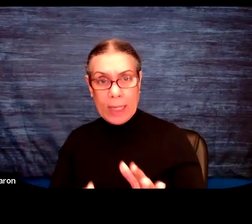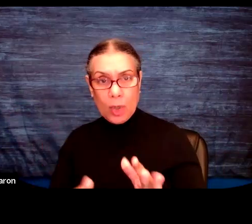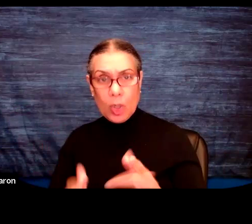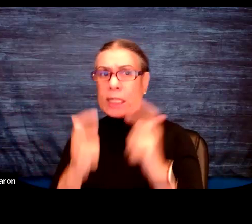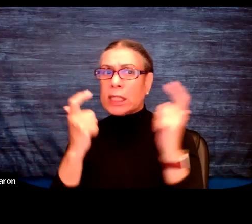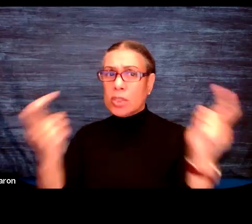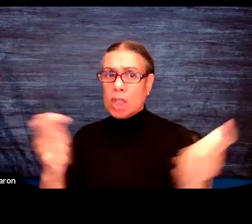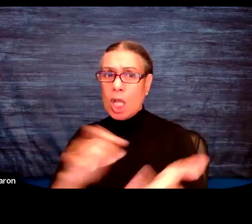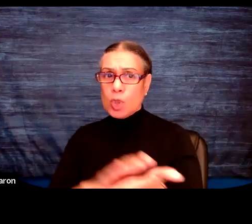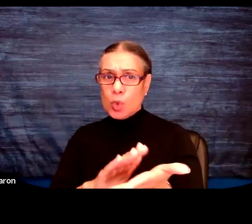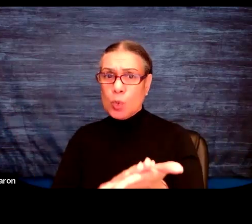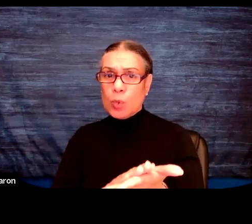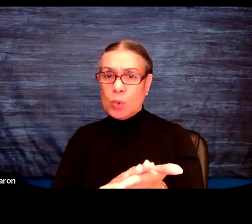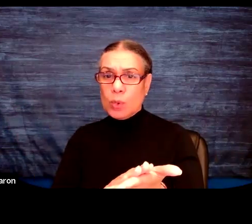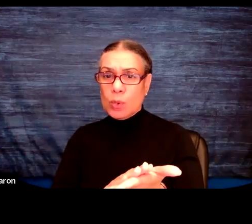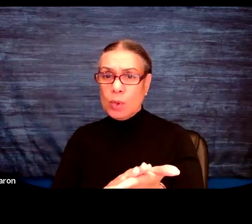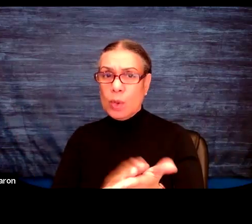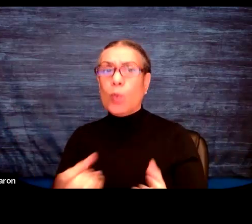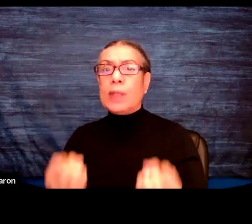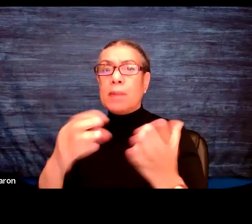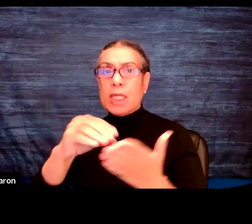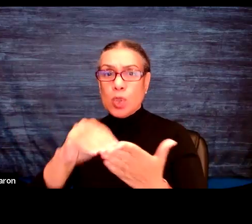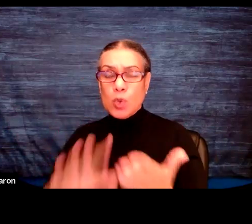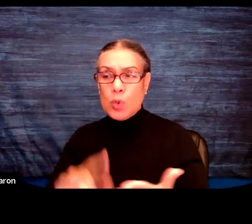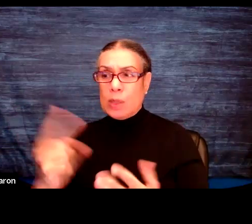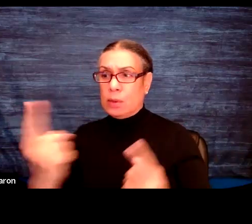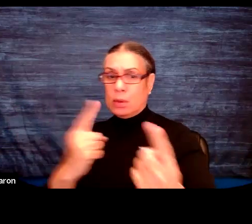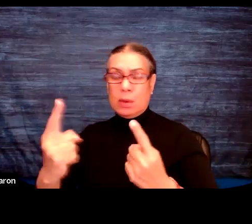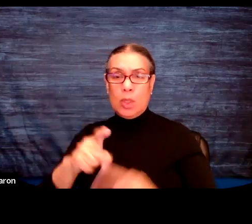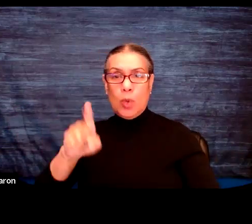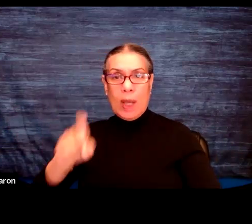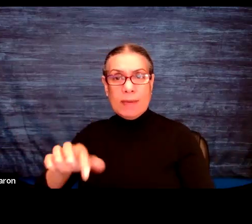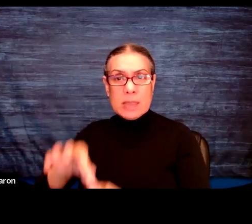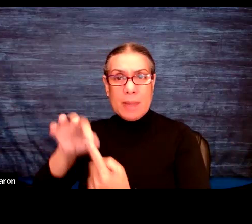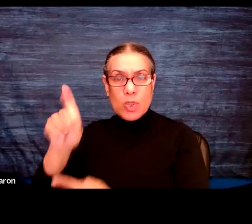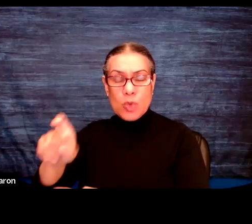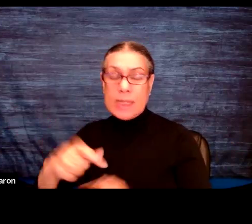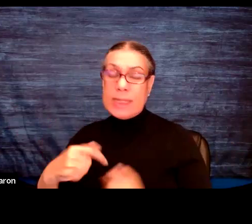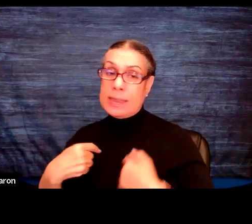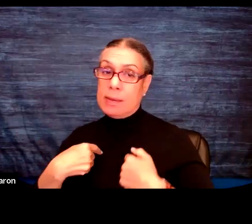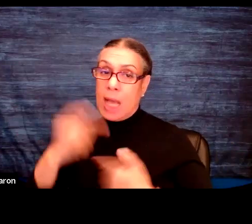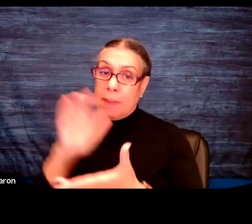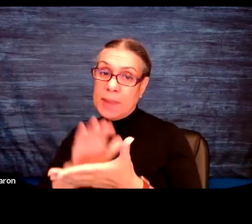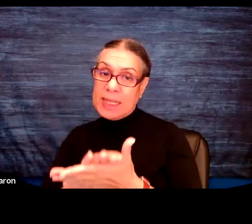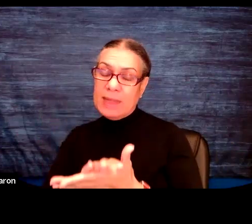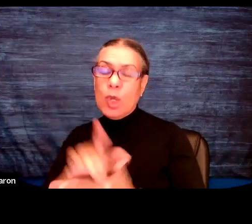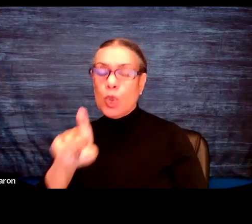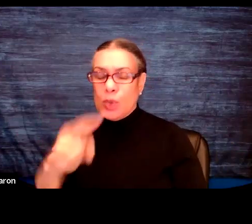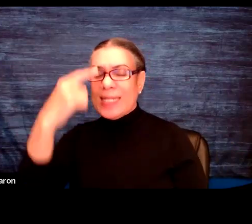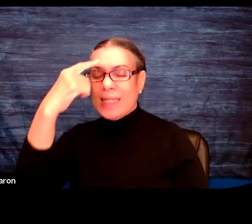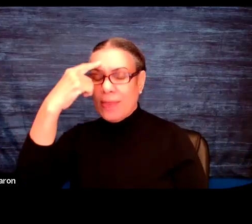school with a lot of students that have special needs. I believe that we should start thinking